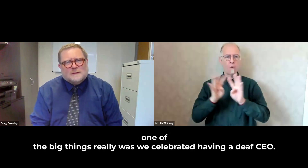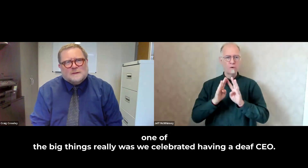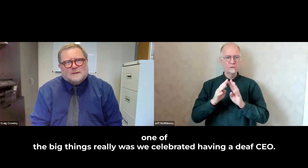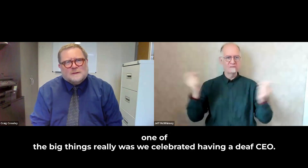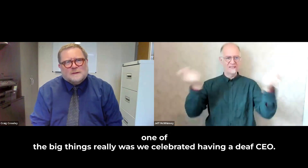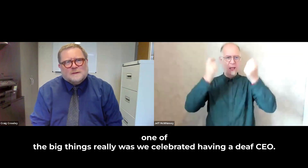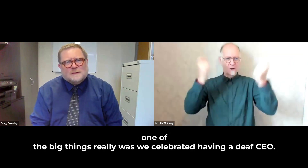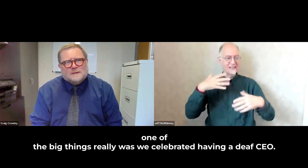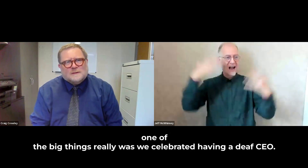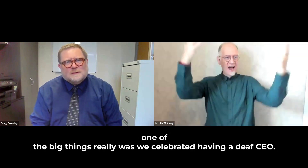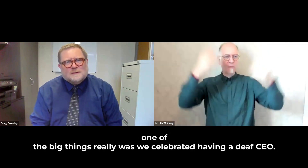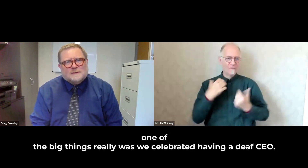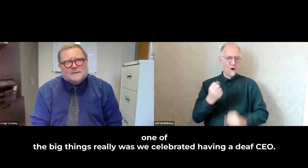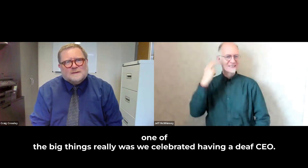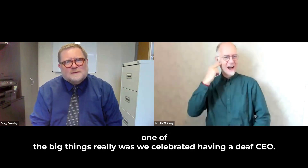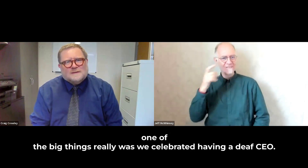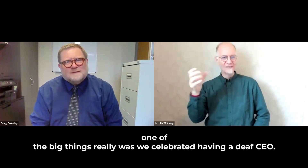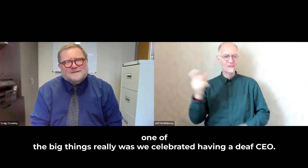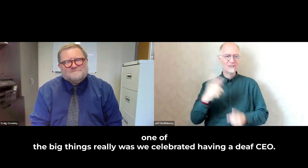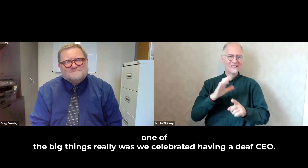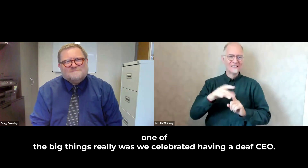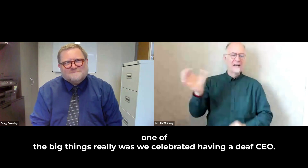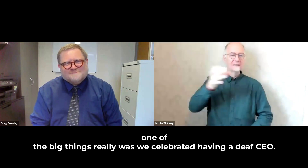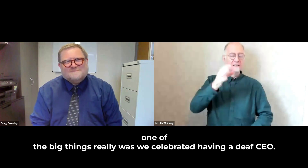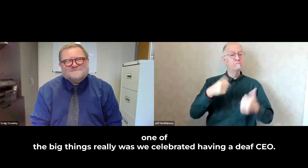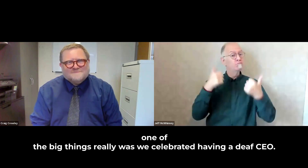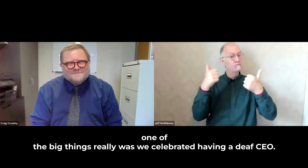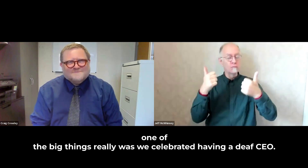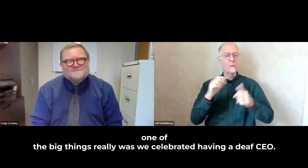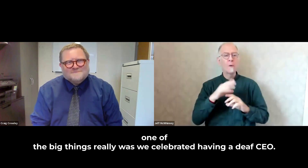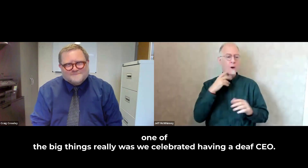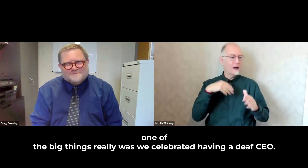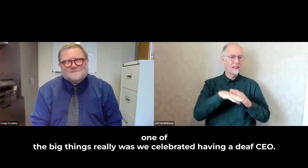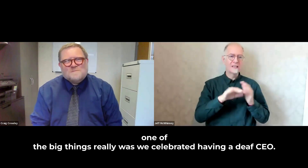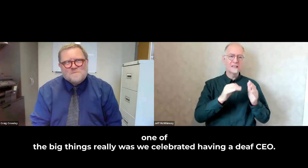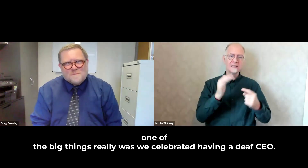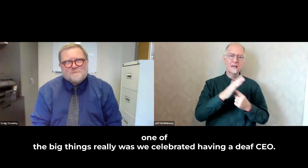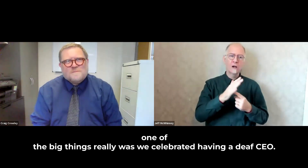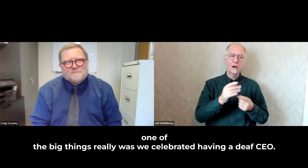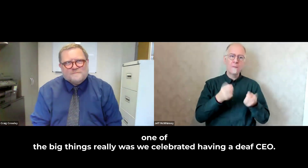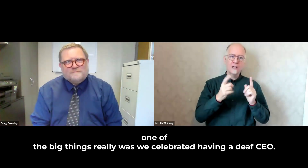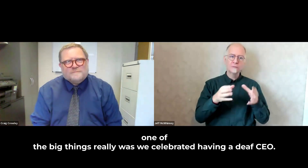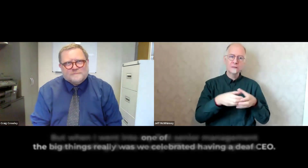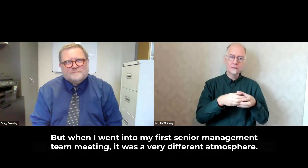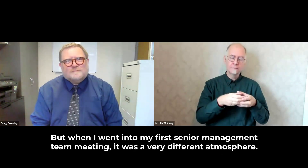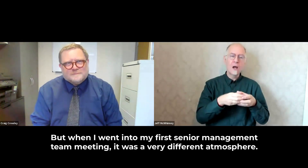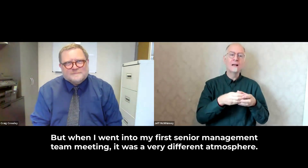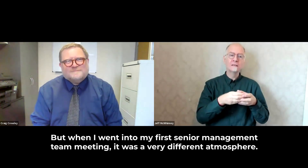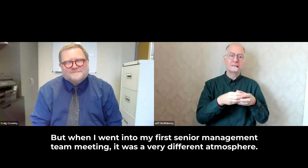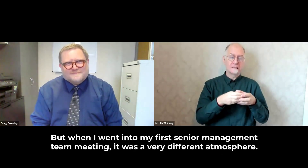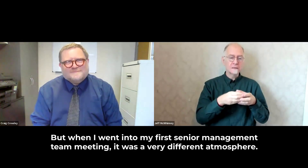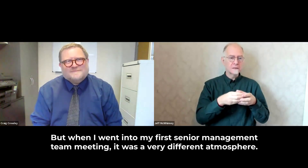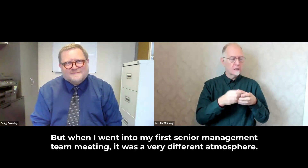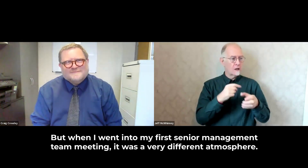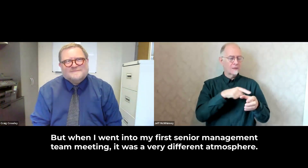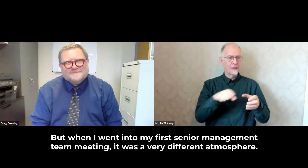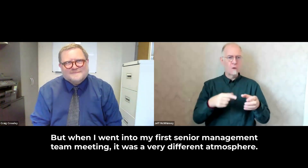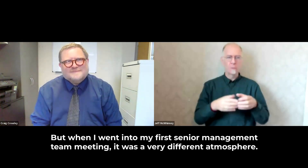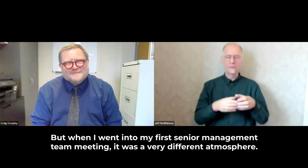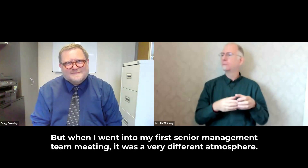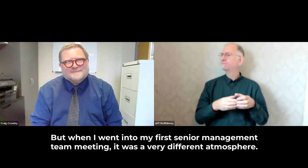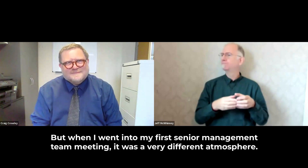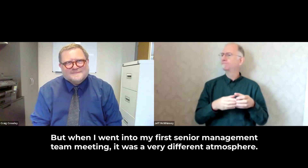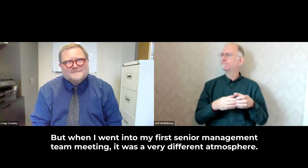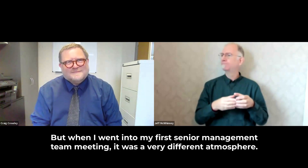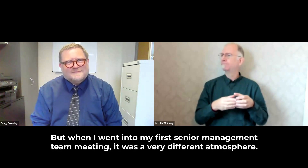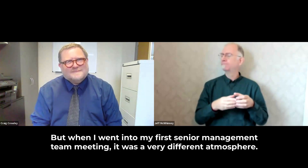big things really was, we celebrated having a deaf CEO. But when I went into my first senior management